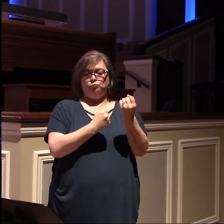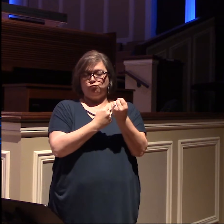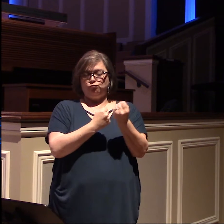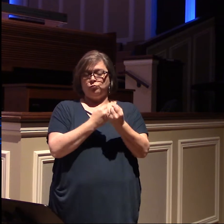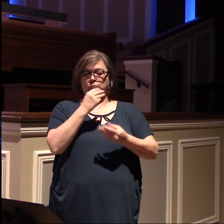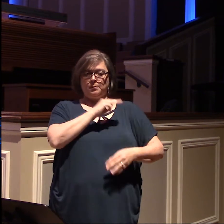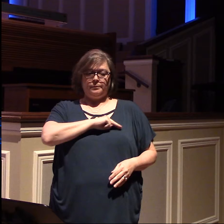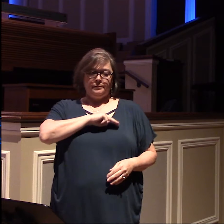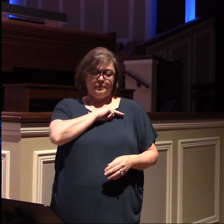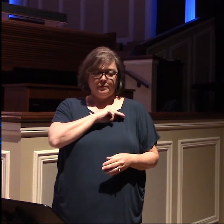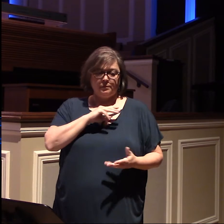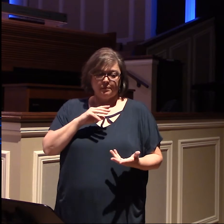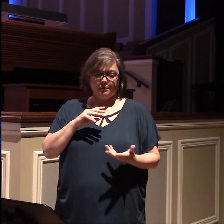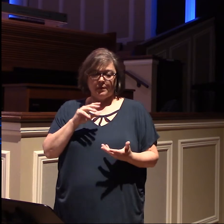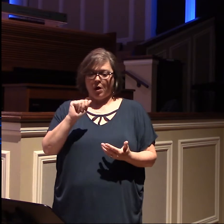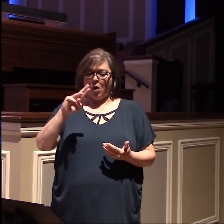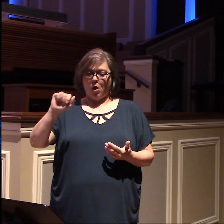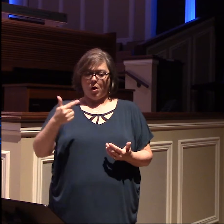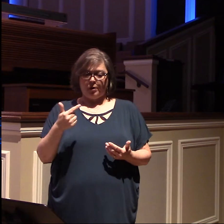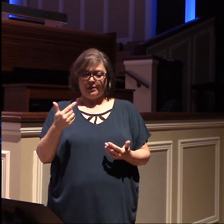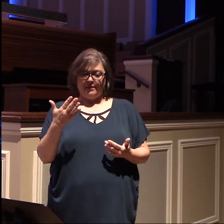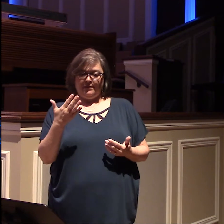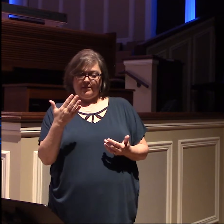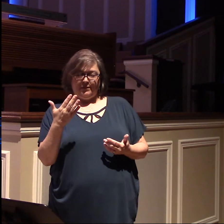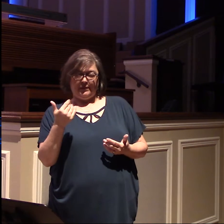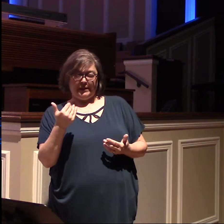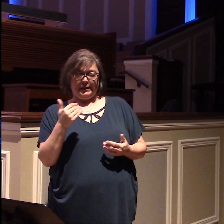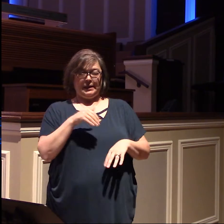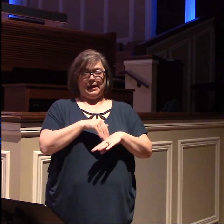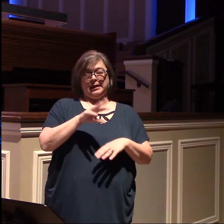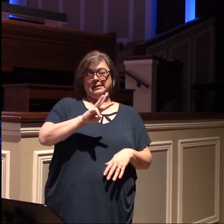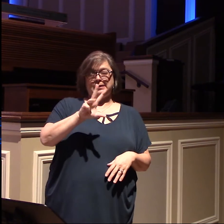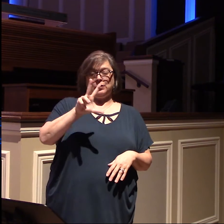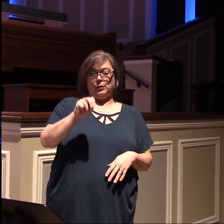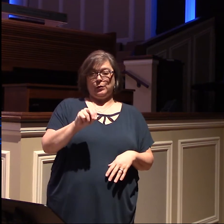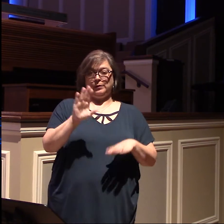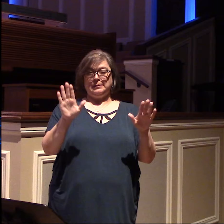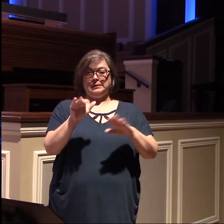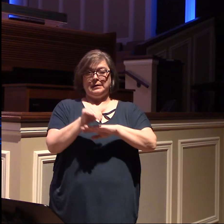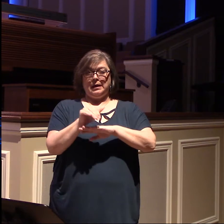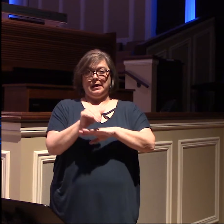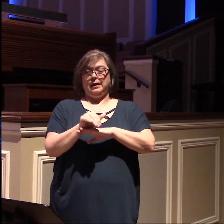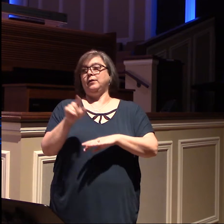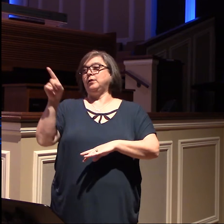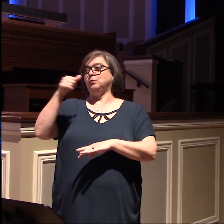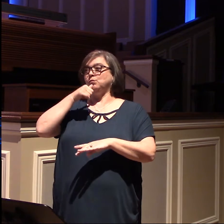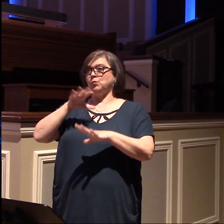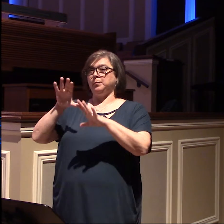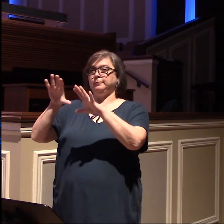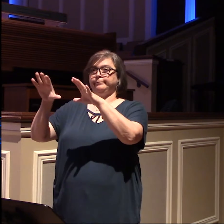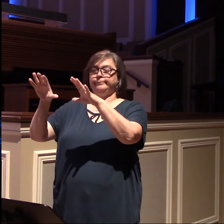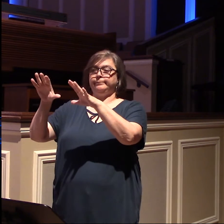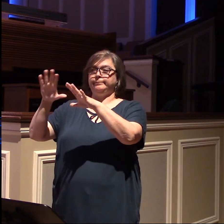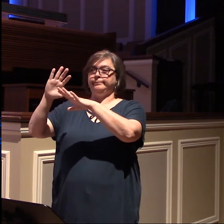be August the 15th at 6:30 in the Commons area. And the ladies are out in the new Commons area to give you more information